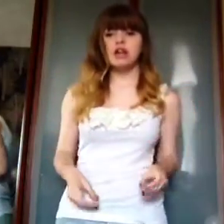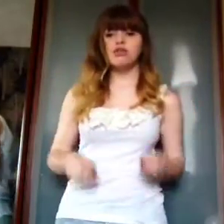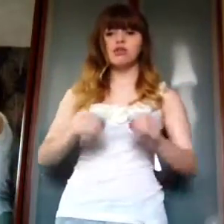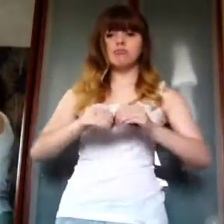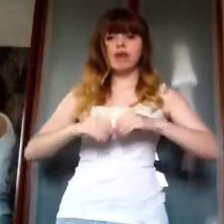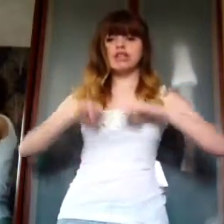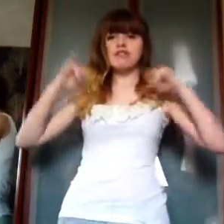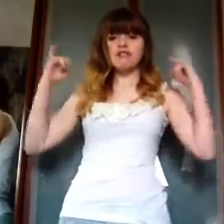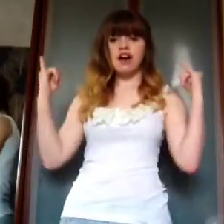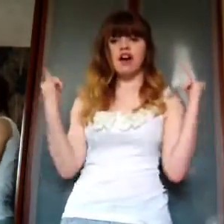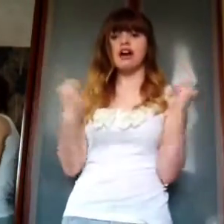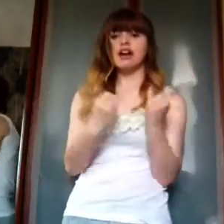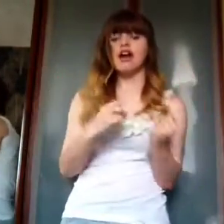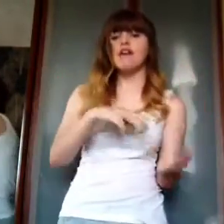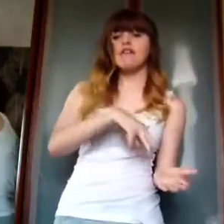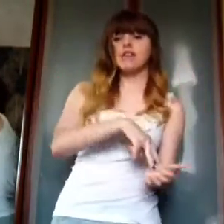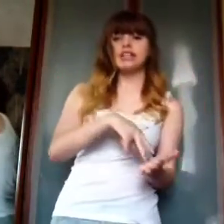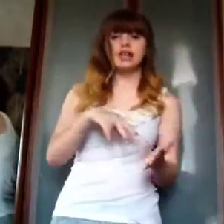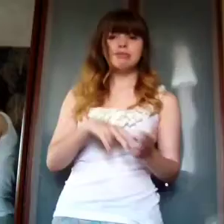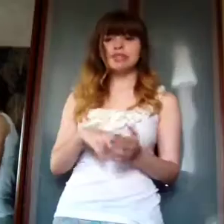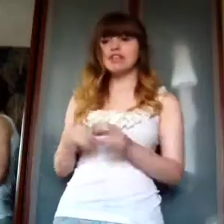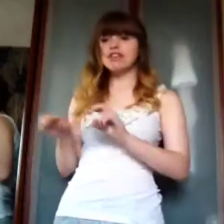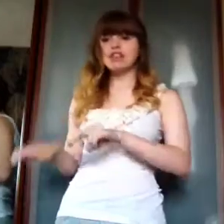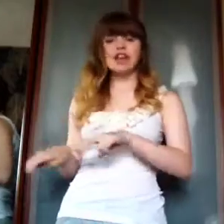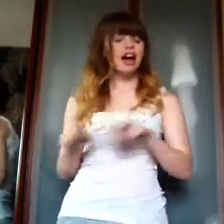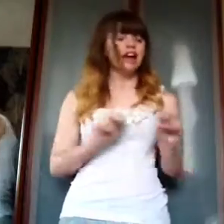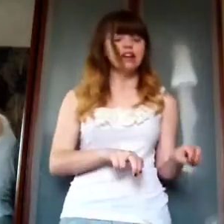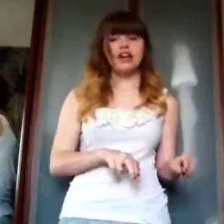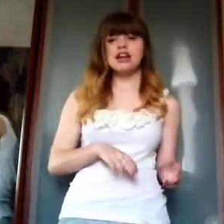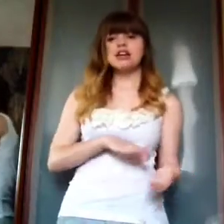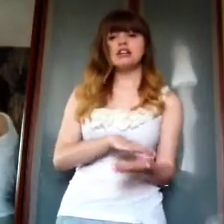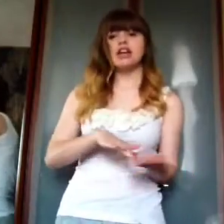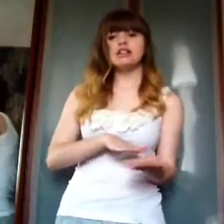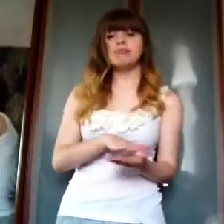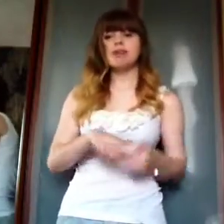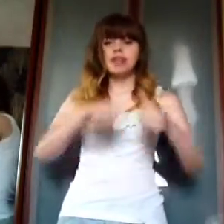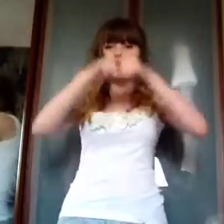kill you makes you stronger, doesn't kill